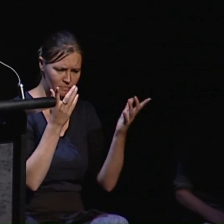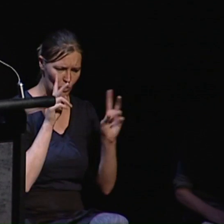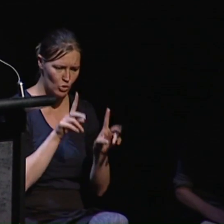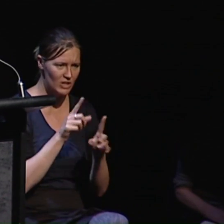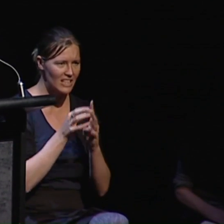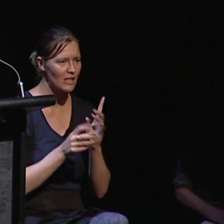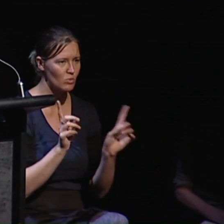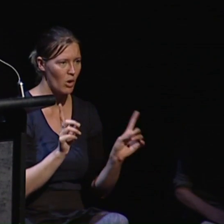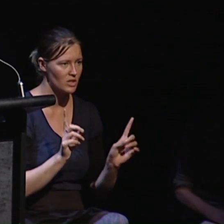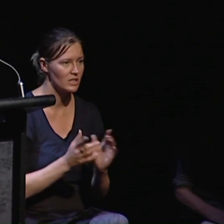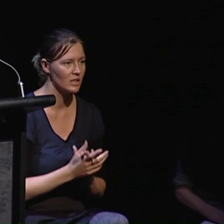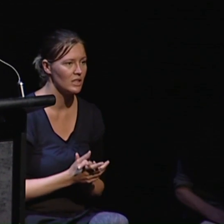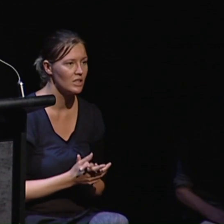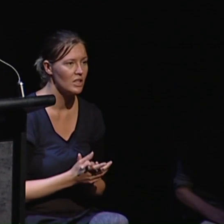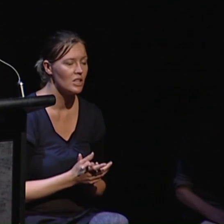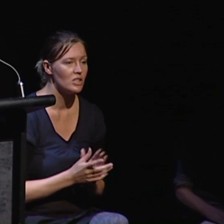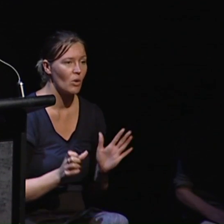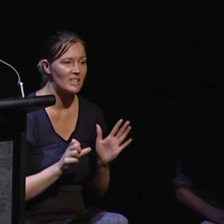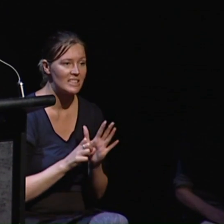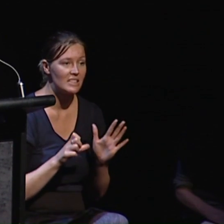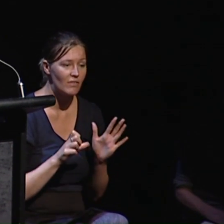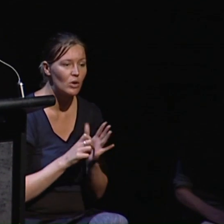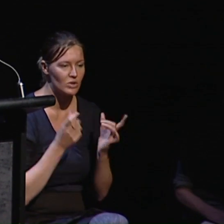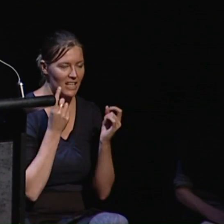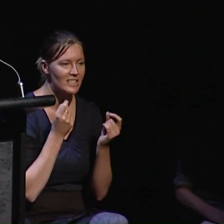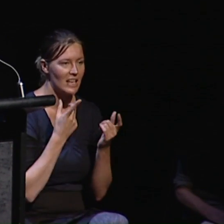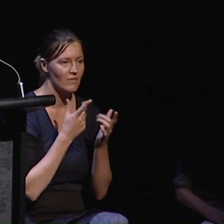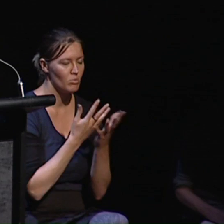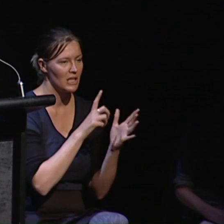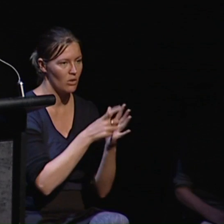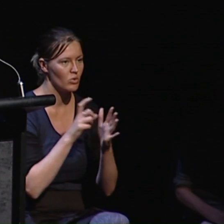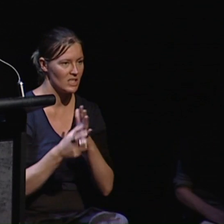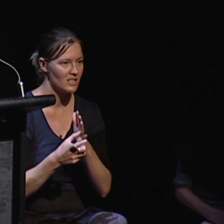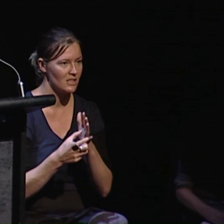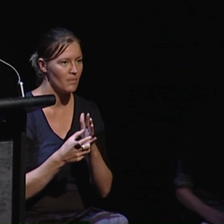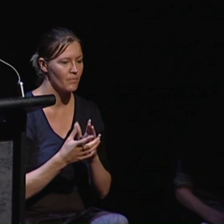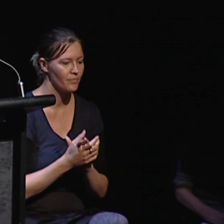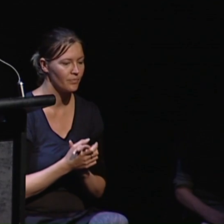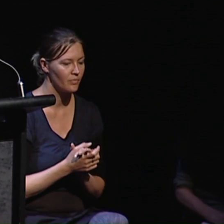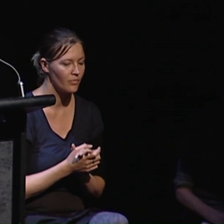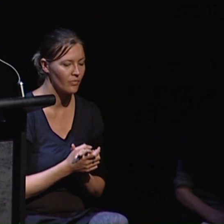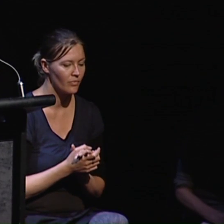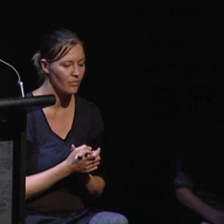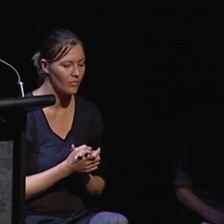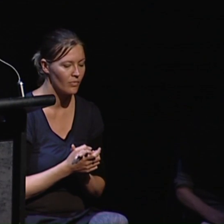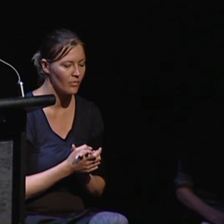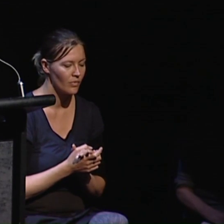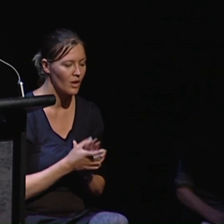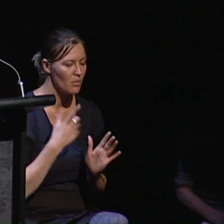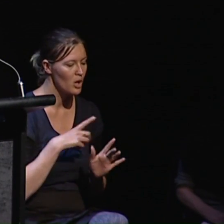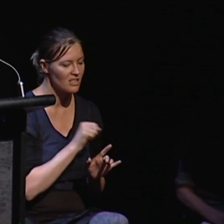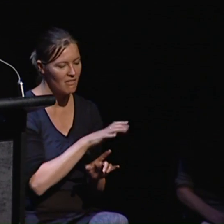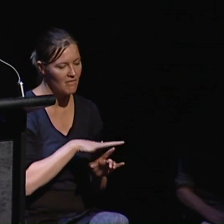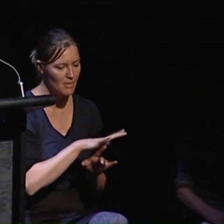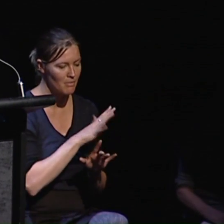It's very difficult to understand in many cultures that families aren't in positions to make decisions for their